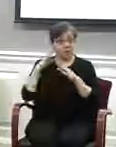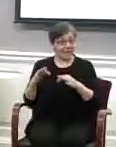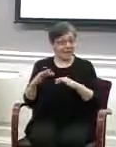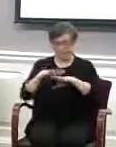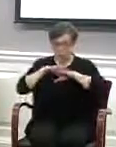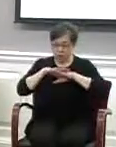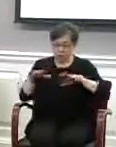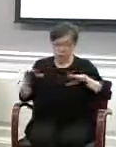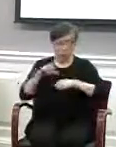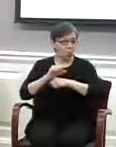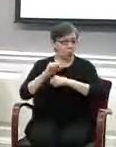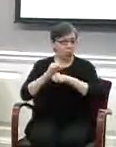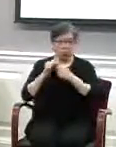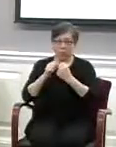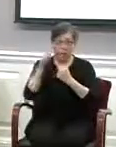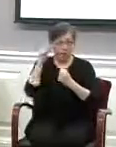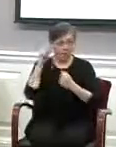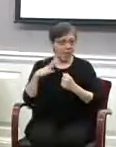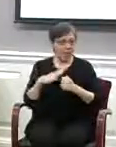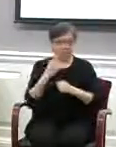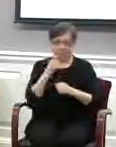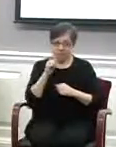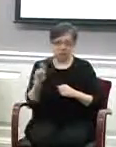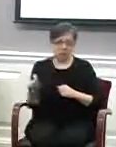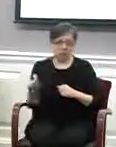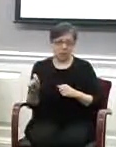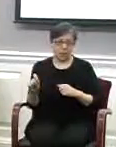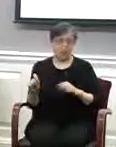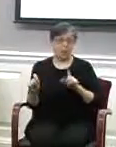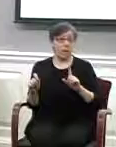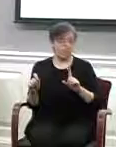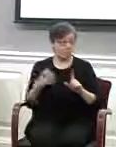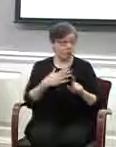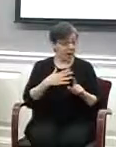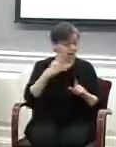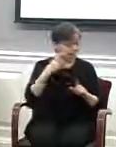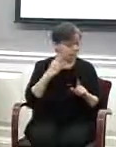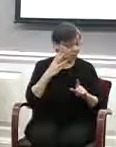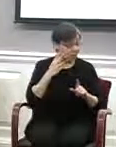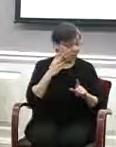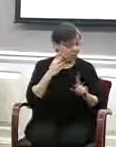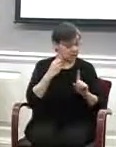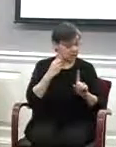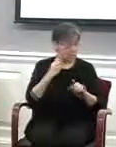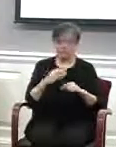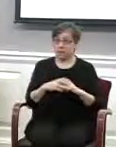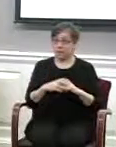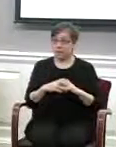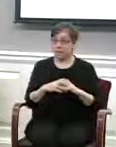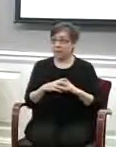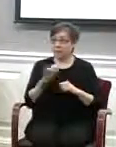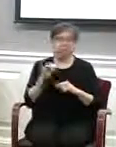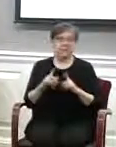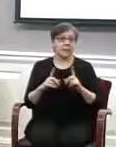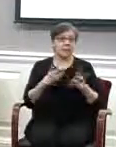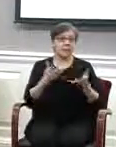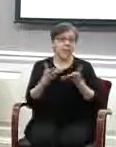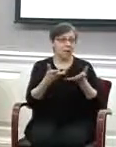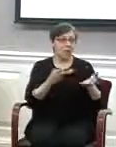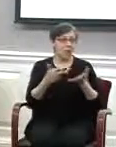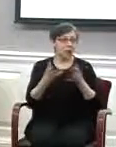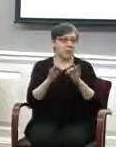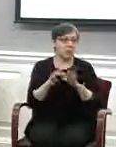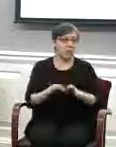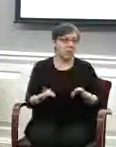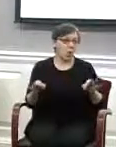But I think that in my own experience, and I invite other people on the panel to discuss as well, that dialogue is really important. The issue is gender,